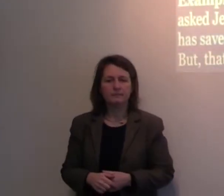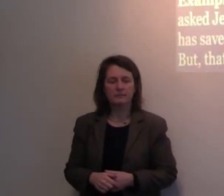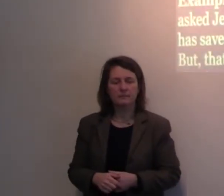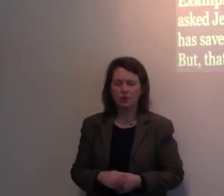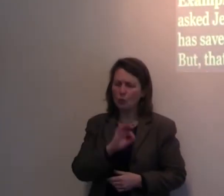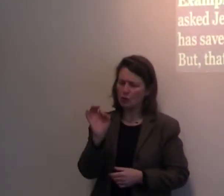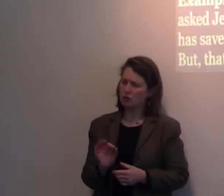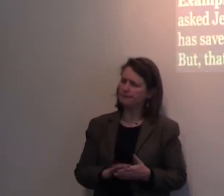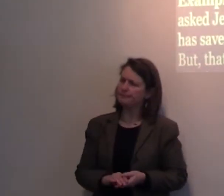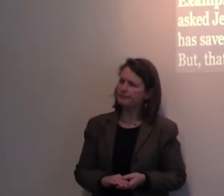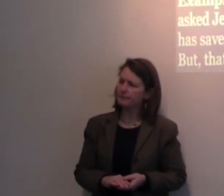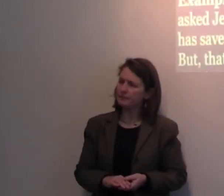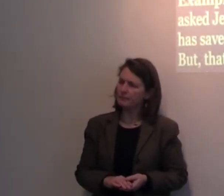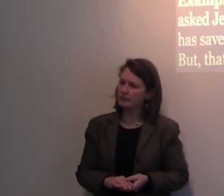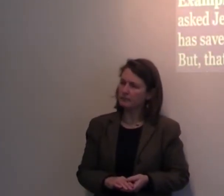Question: what about me?